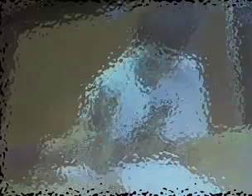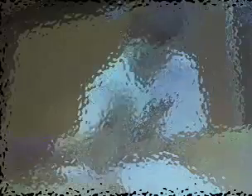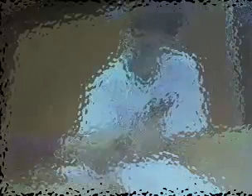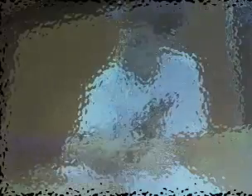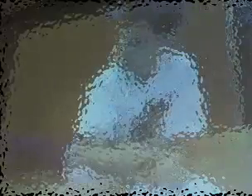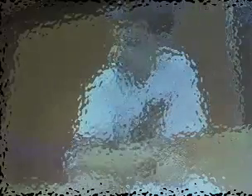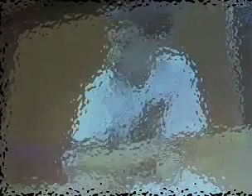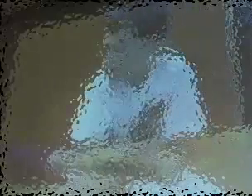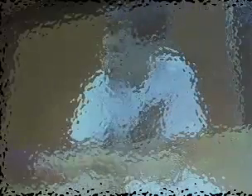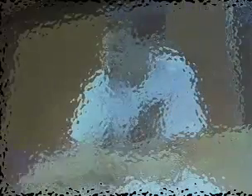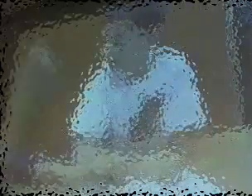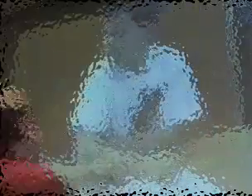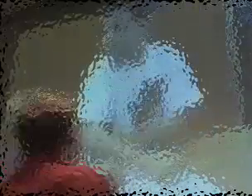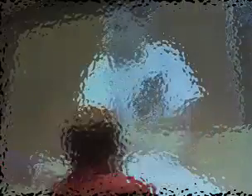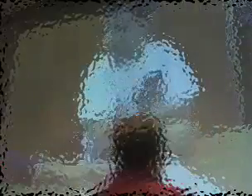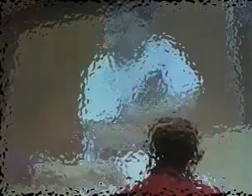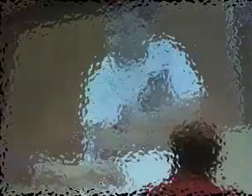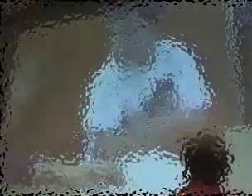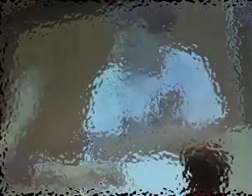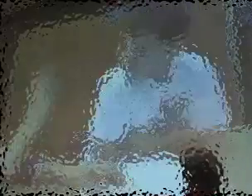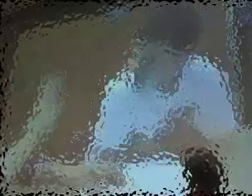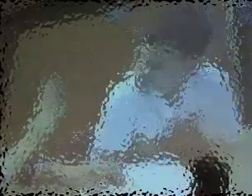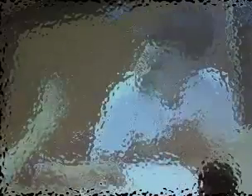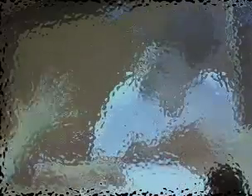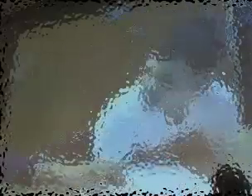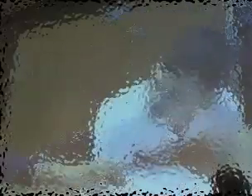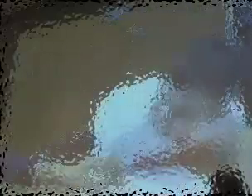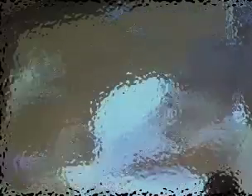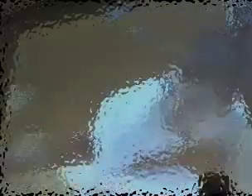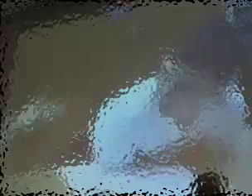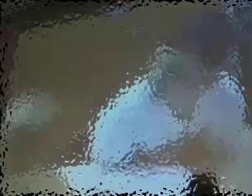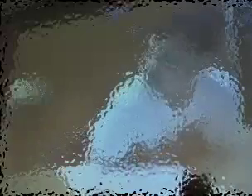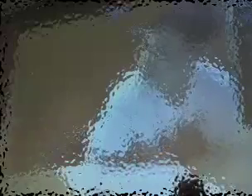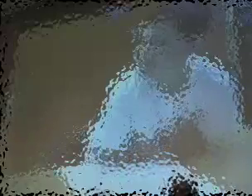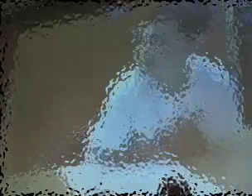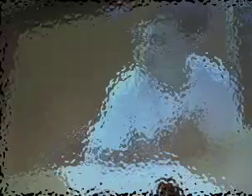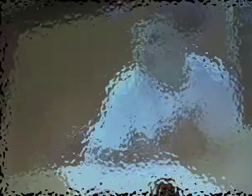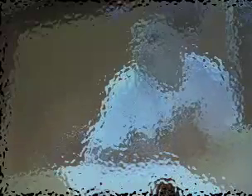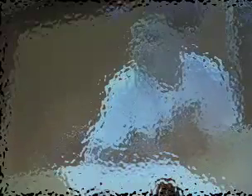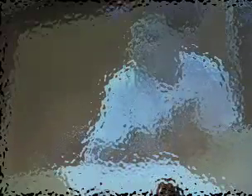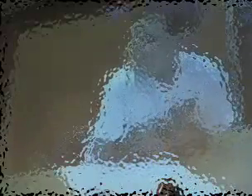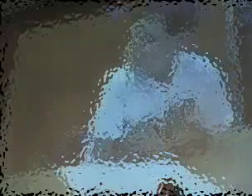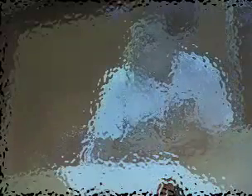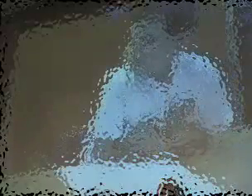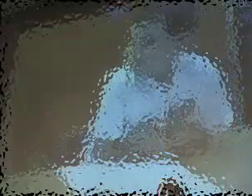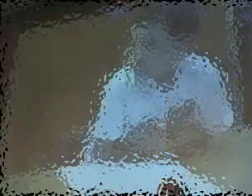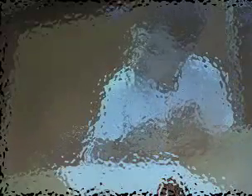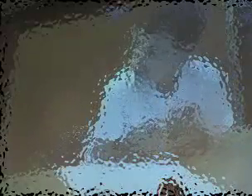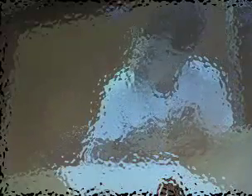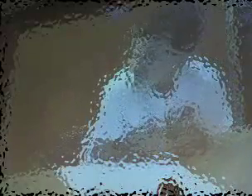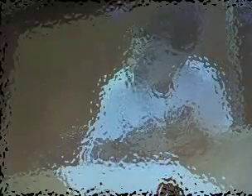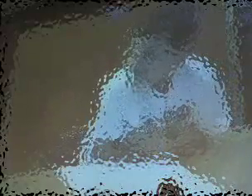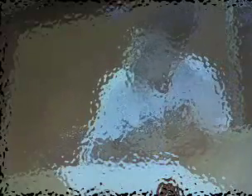refuse, see. Okay, remember, don't sign it word for word. I want you to translate this. It's too confusing when you do that.